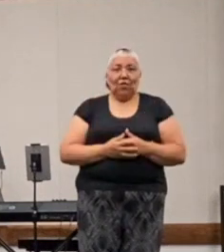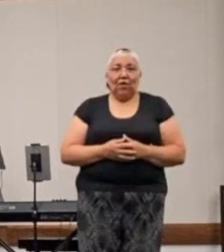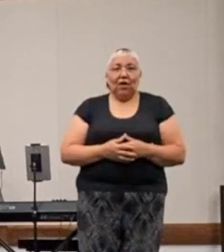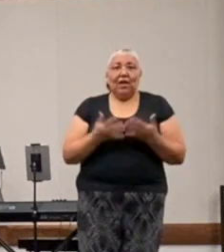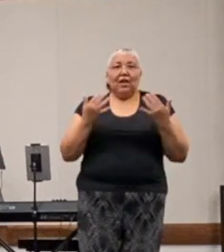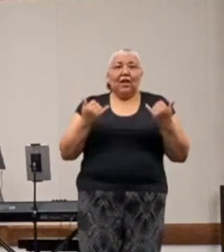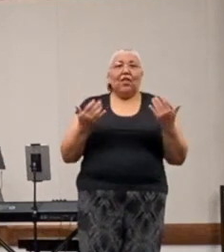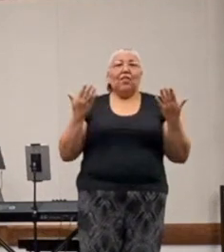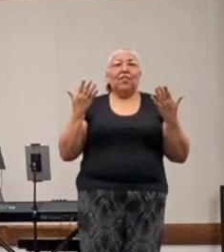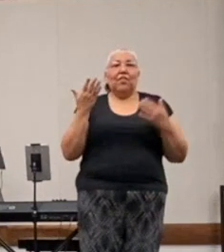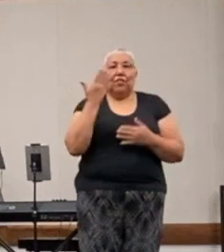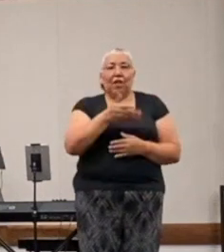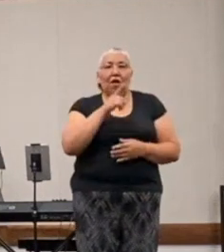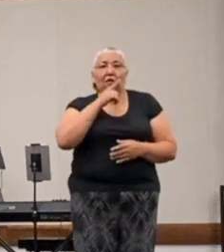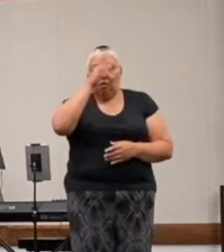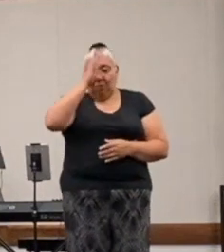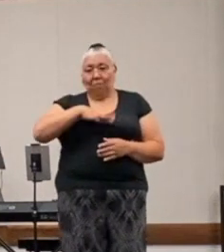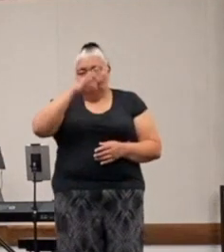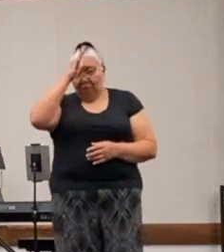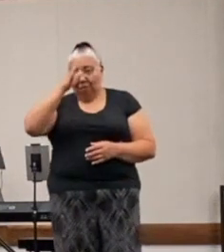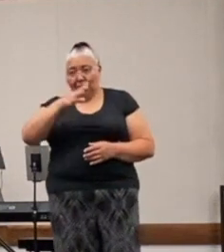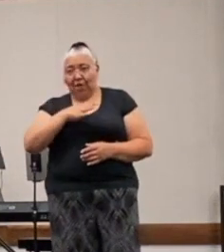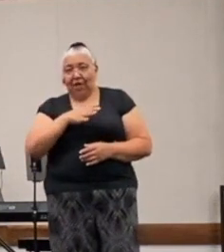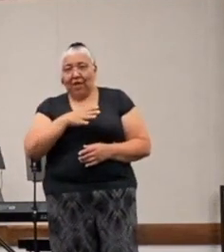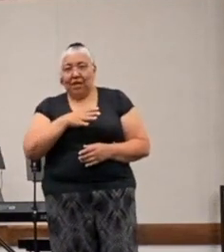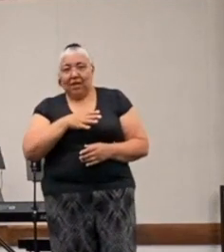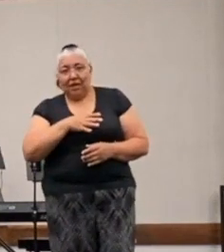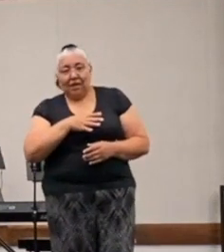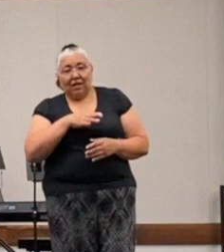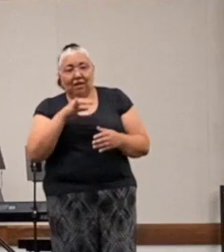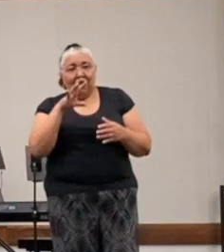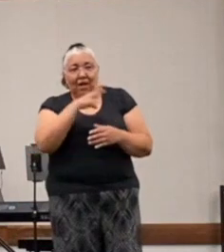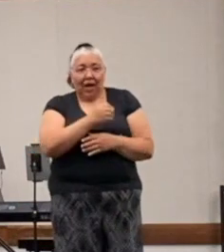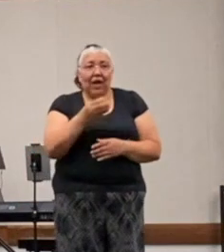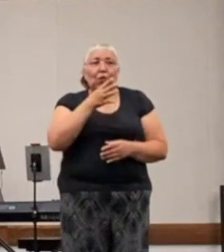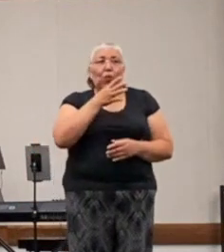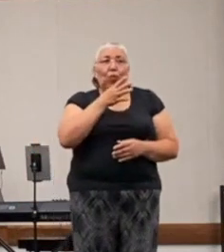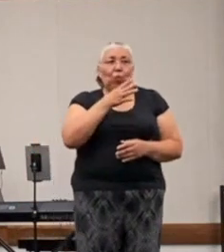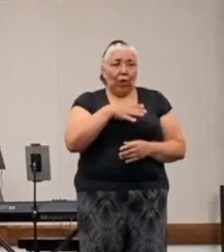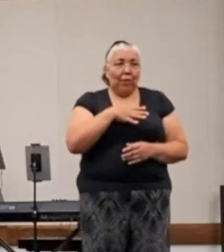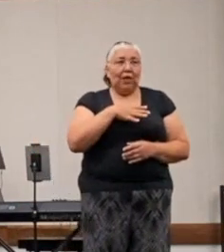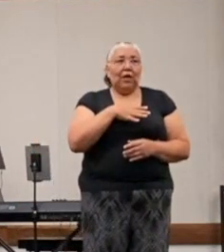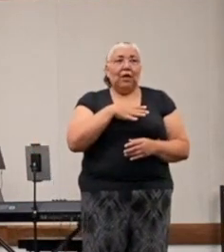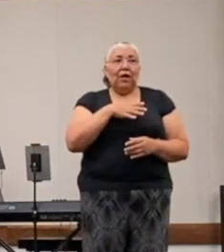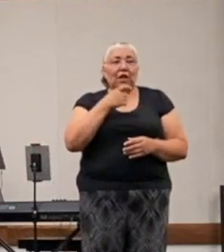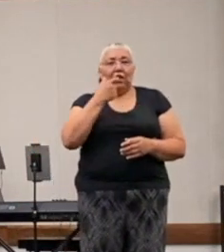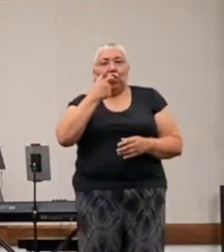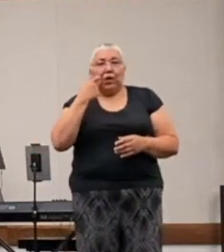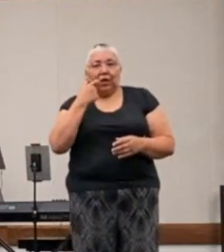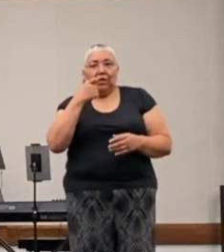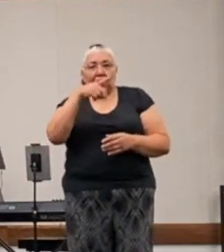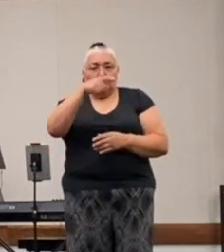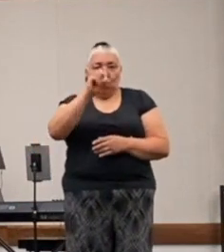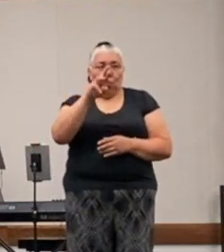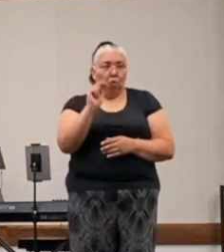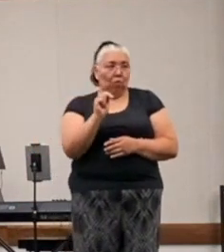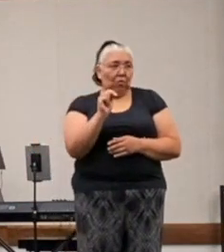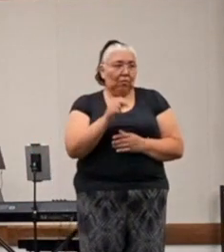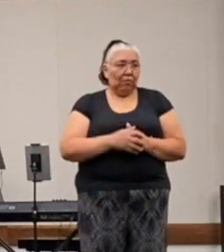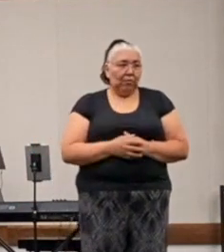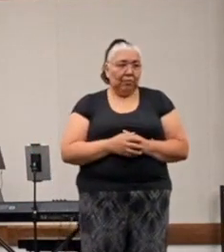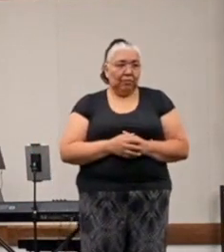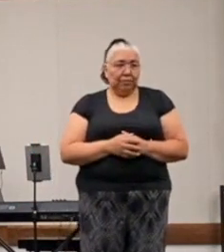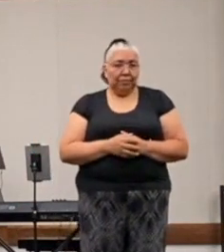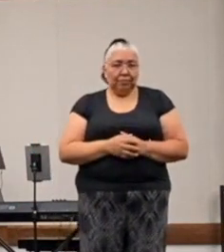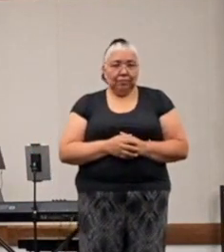There are men, listen, I want you to listen to me closely. There are men and women addicted to pornography.